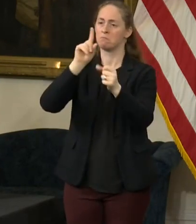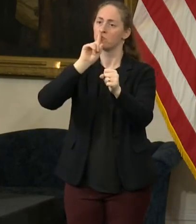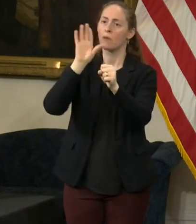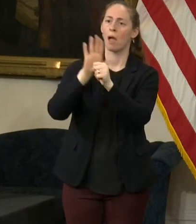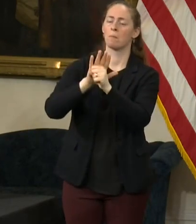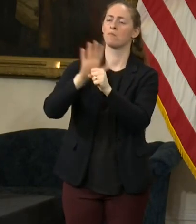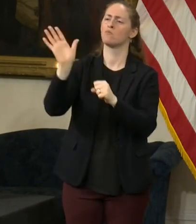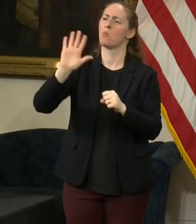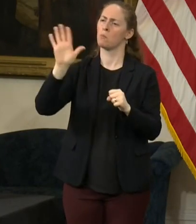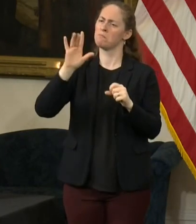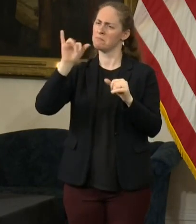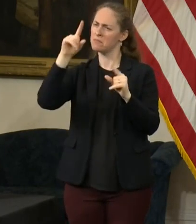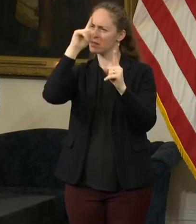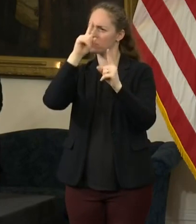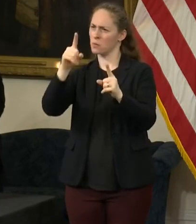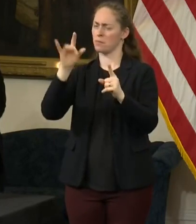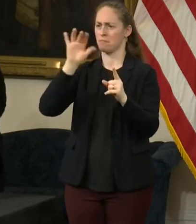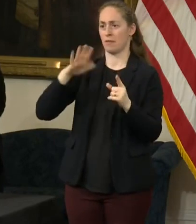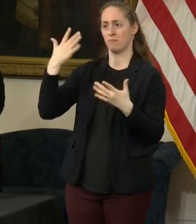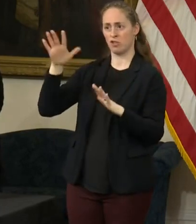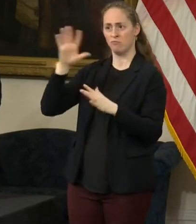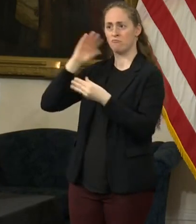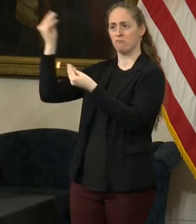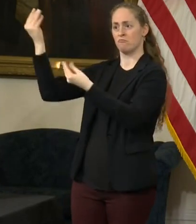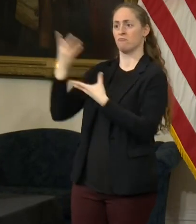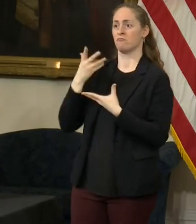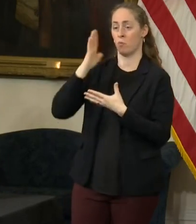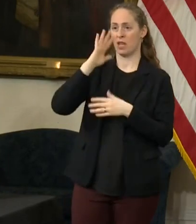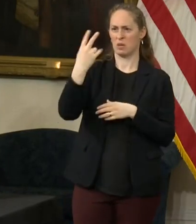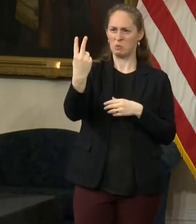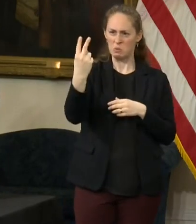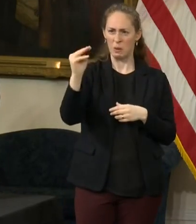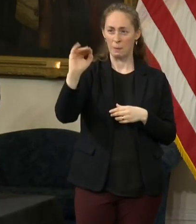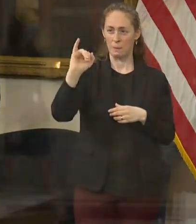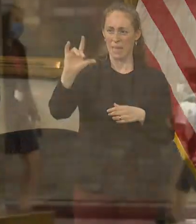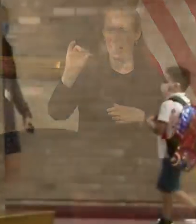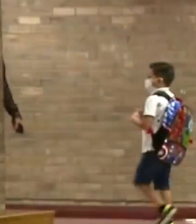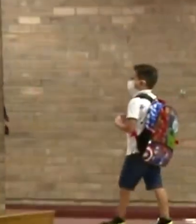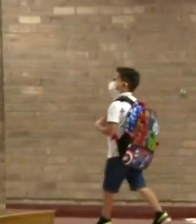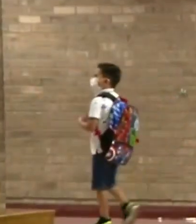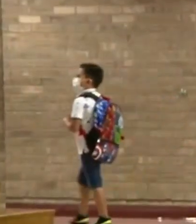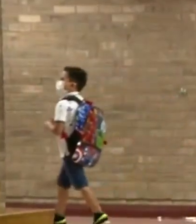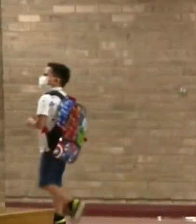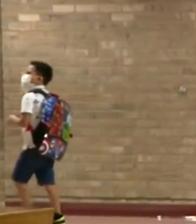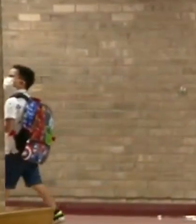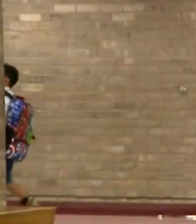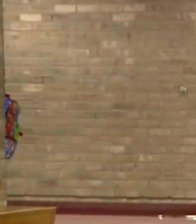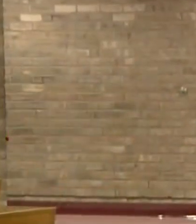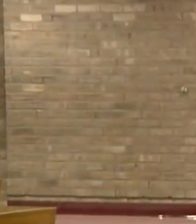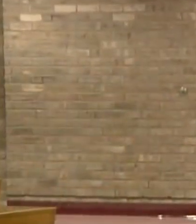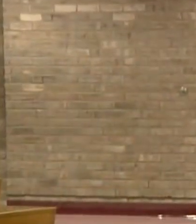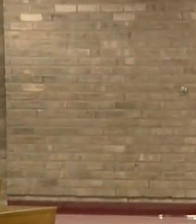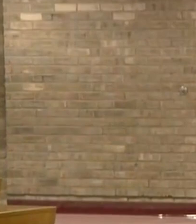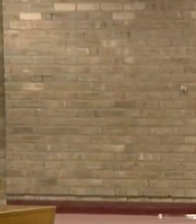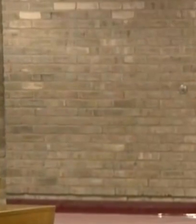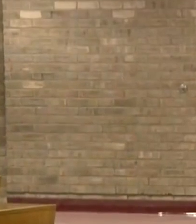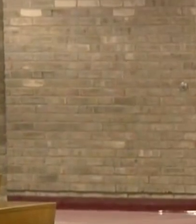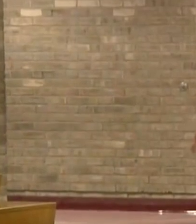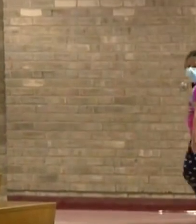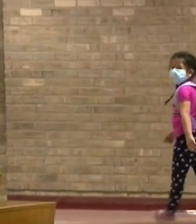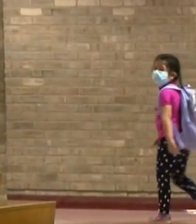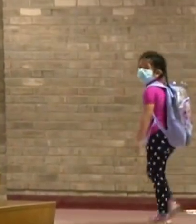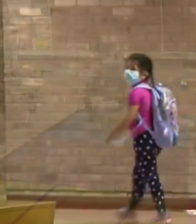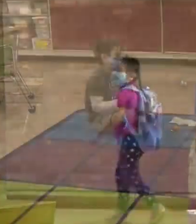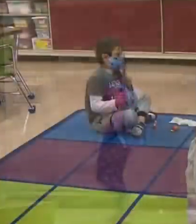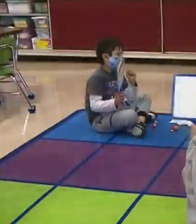million ready to be shipped to all of the states. The governor also says nearly every school system in the state has plans to reopen